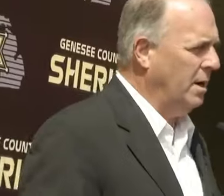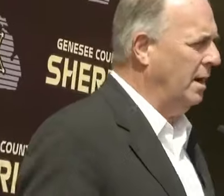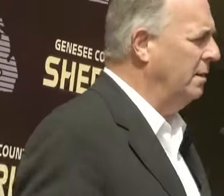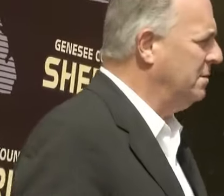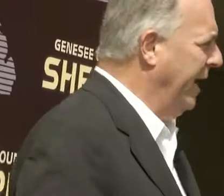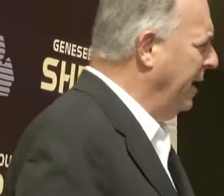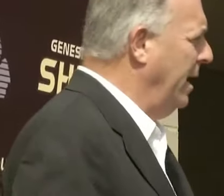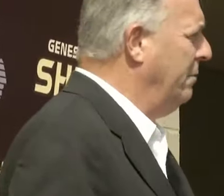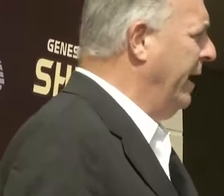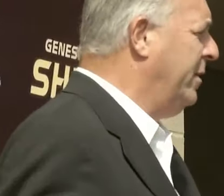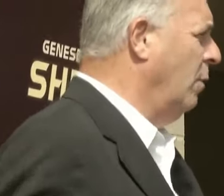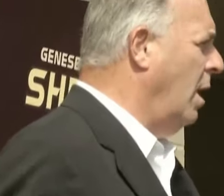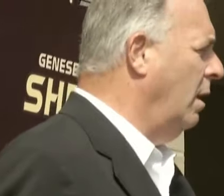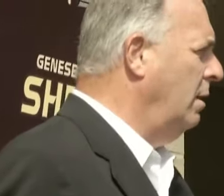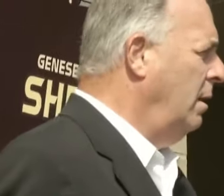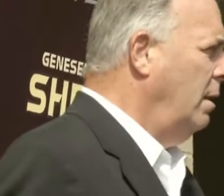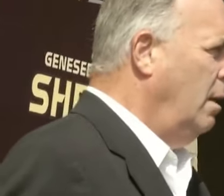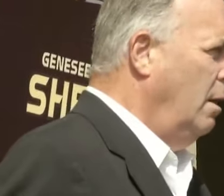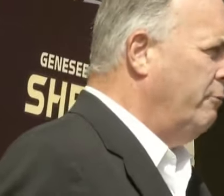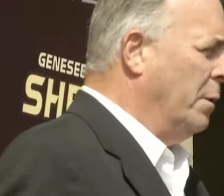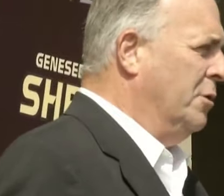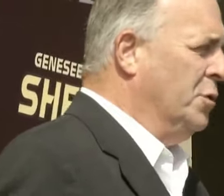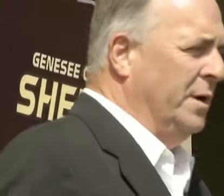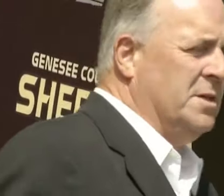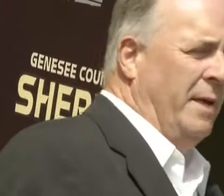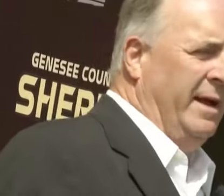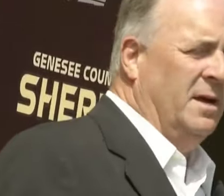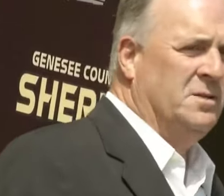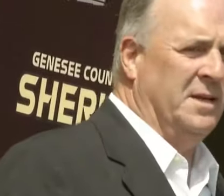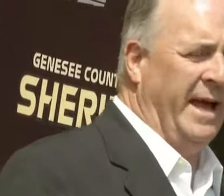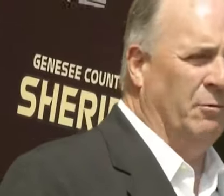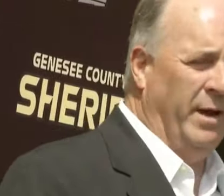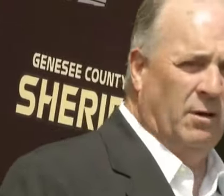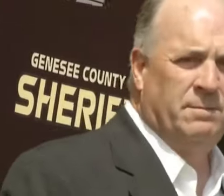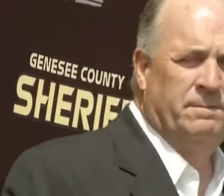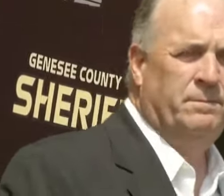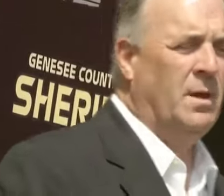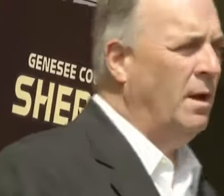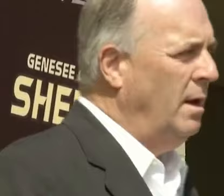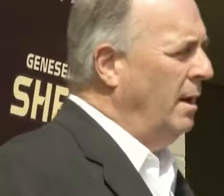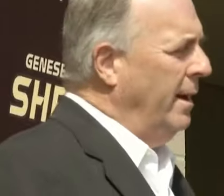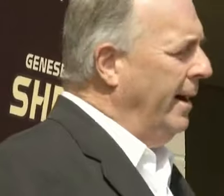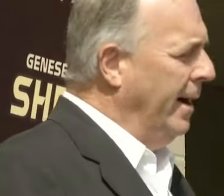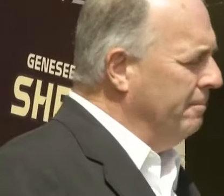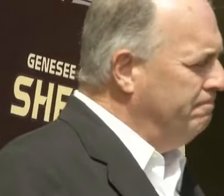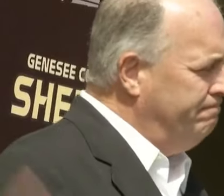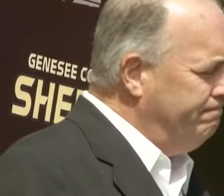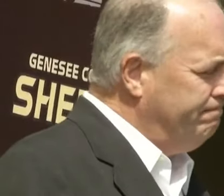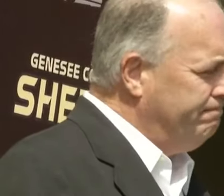Thank you, Dana, and thank you all for what you're doing to make today real.